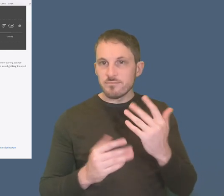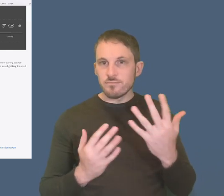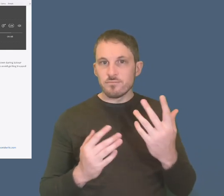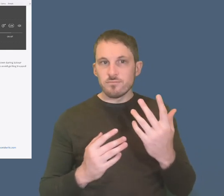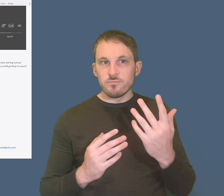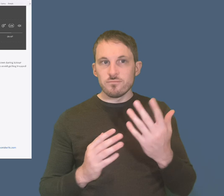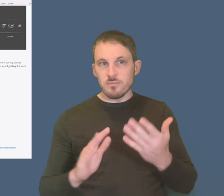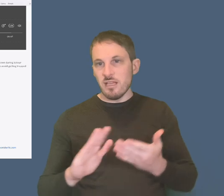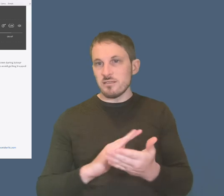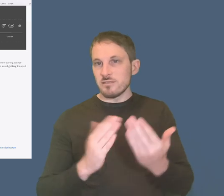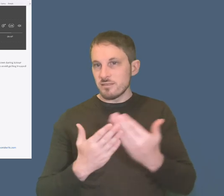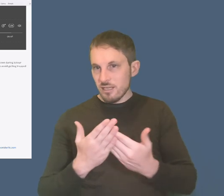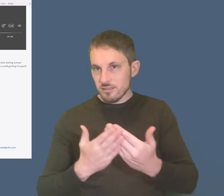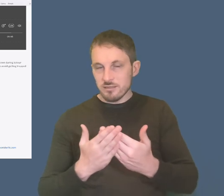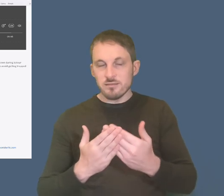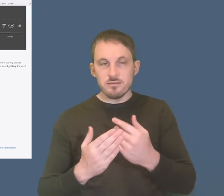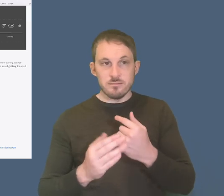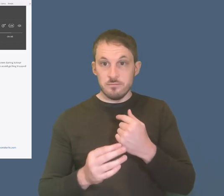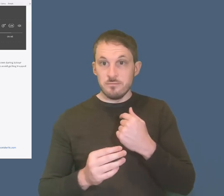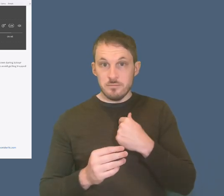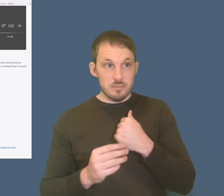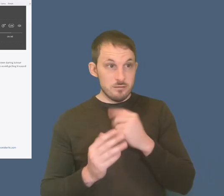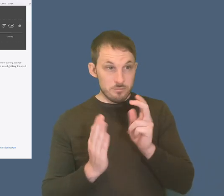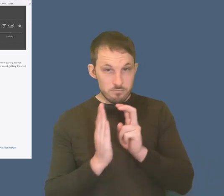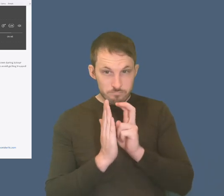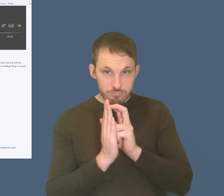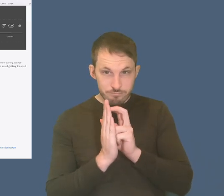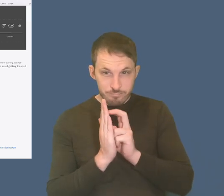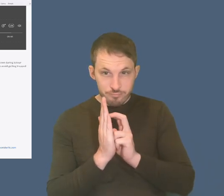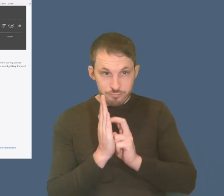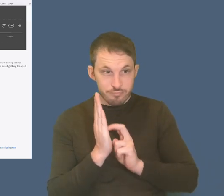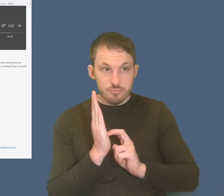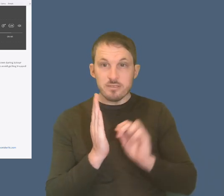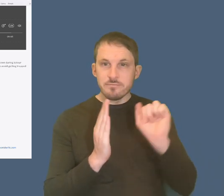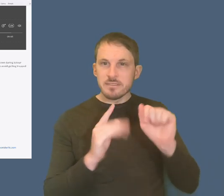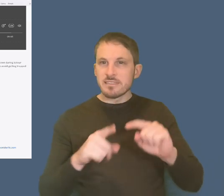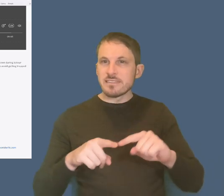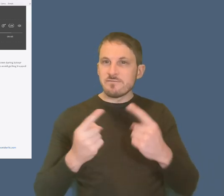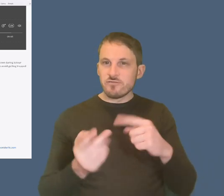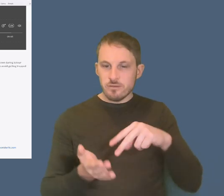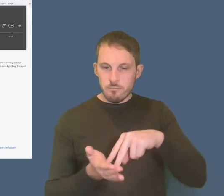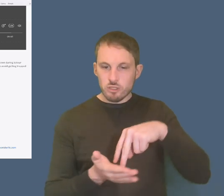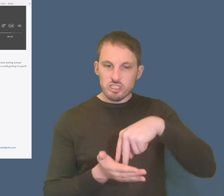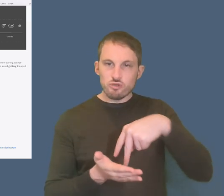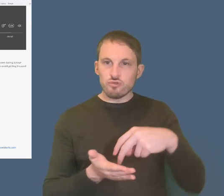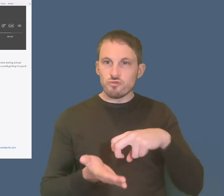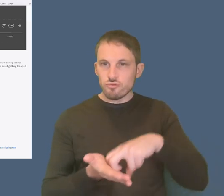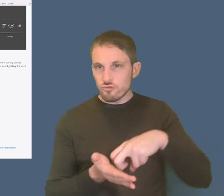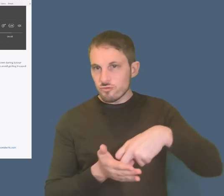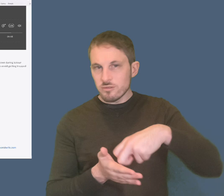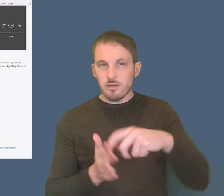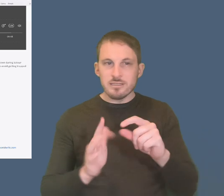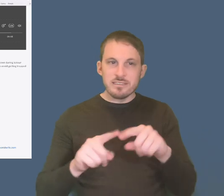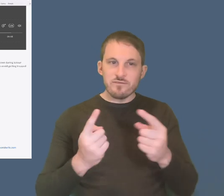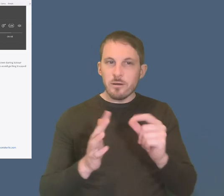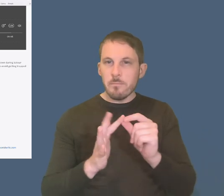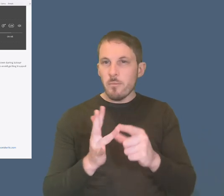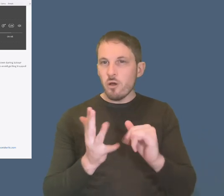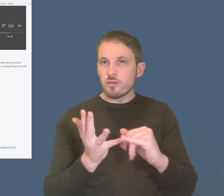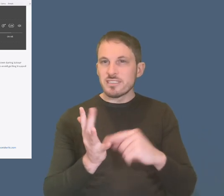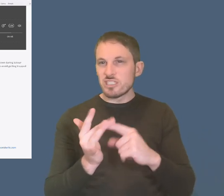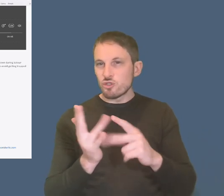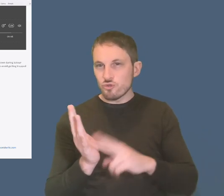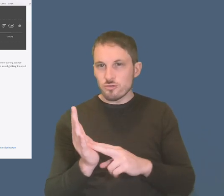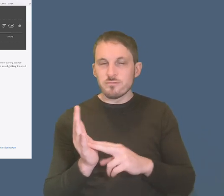study and meticulously record all the different positions that they used and map how women behave in labour